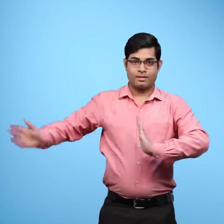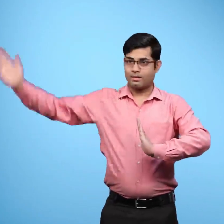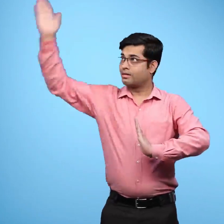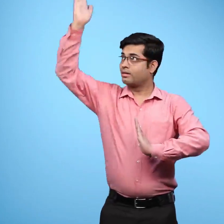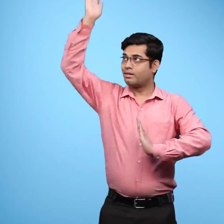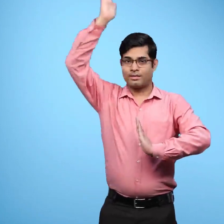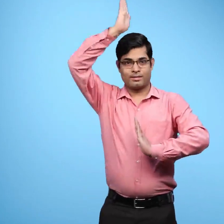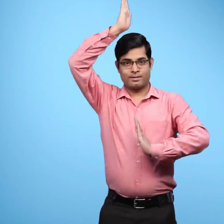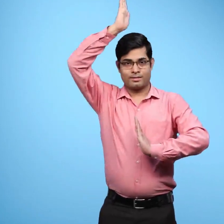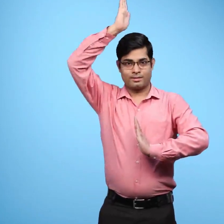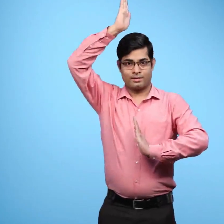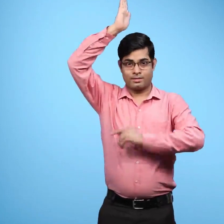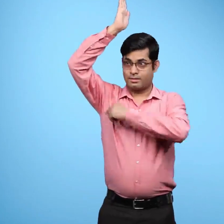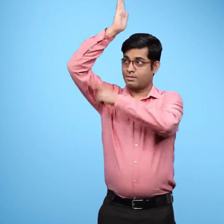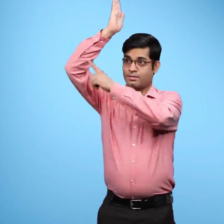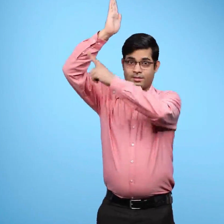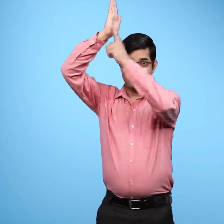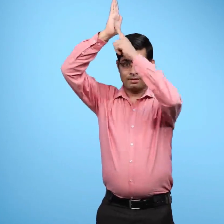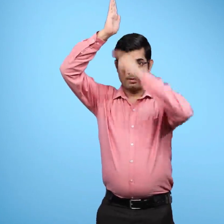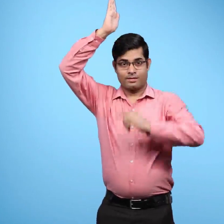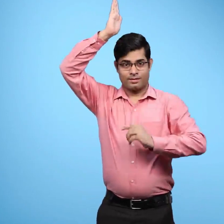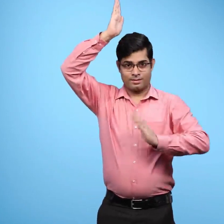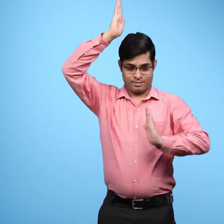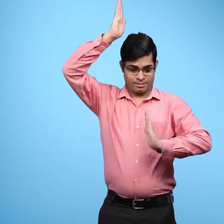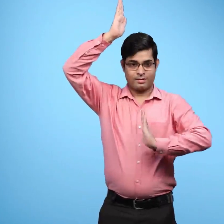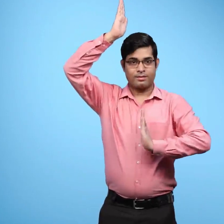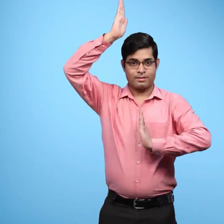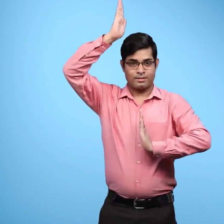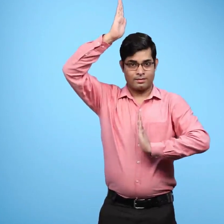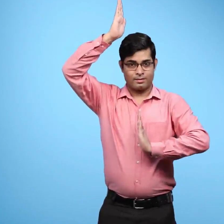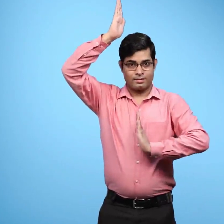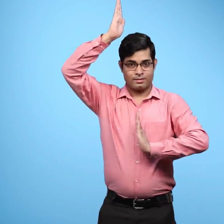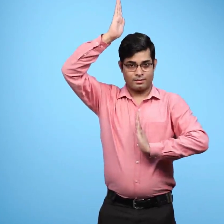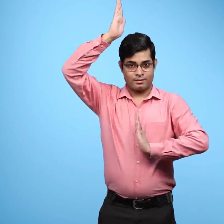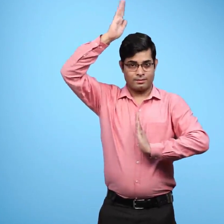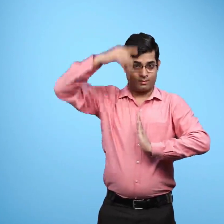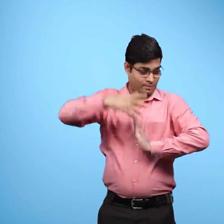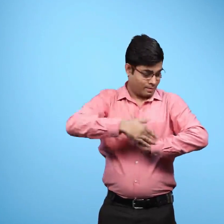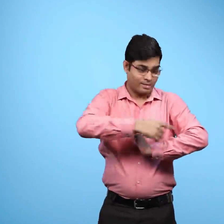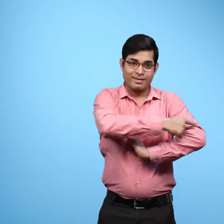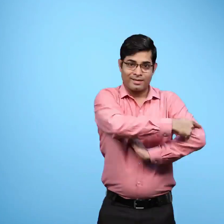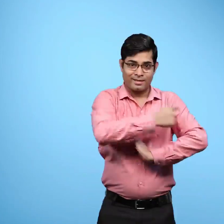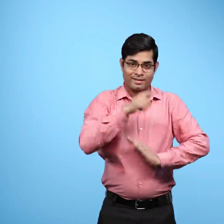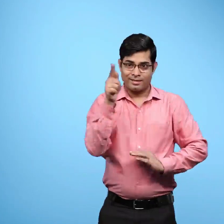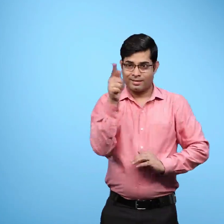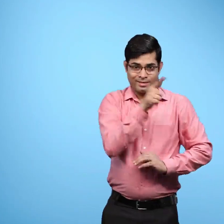Right arm is bent upward with palm in standing line over the head.